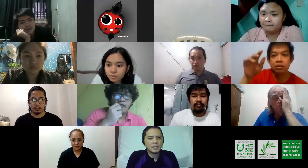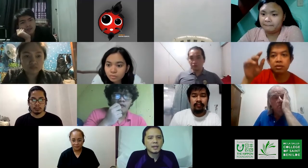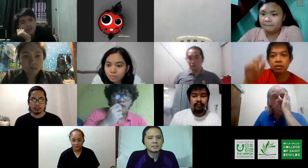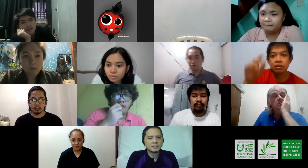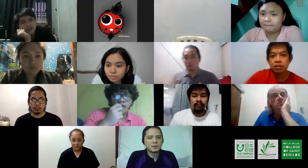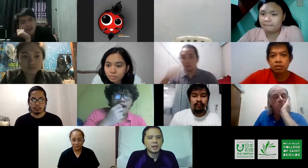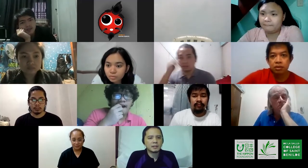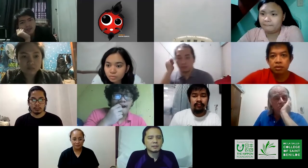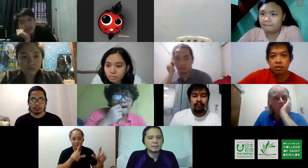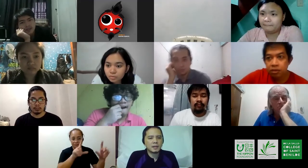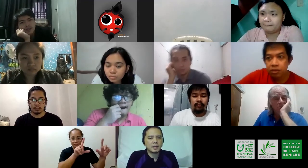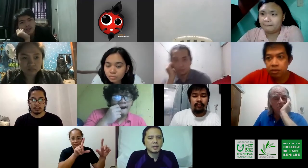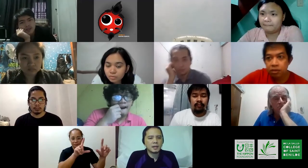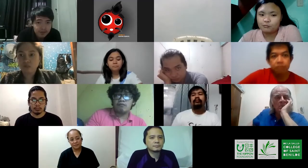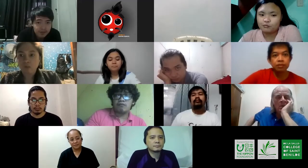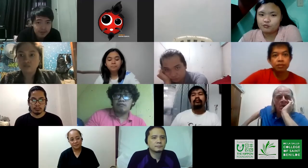Yes, right.